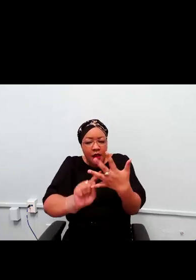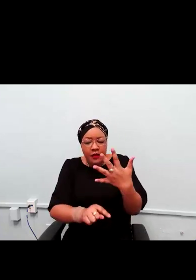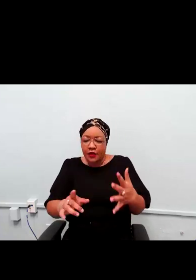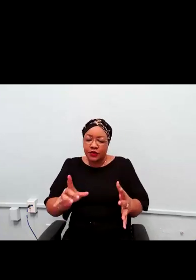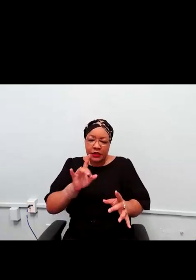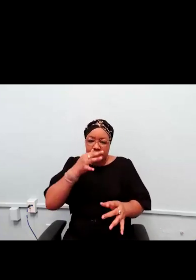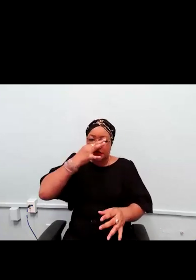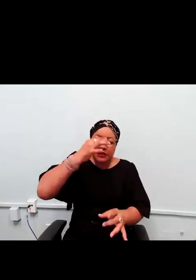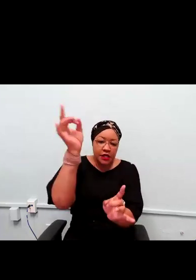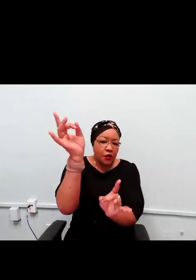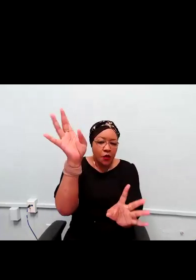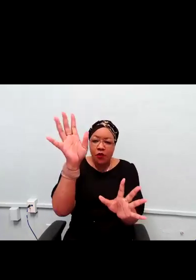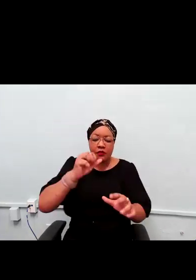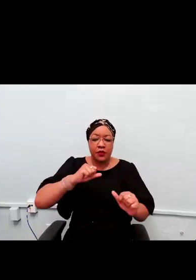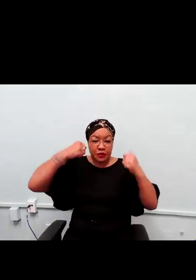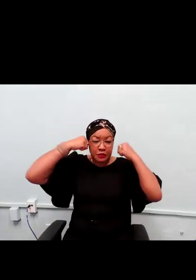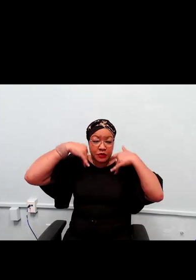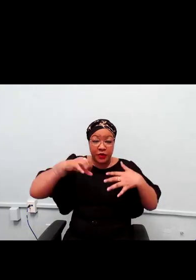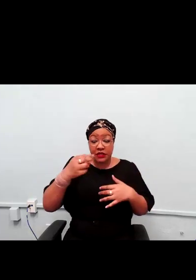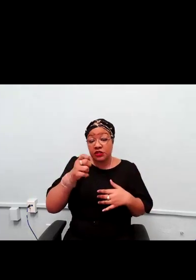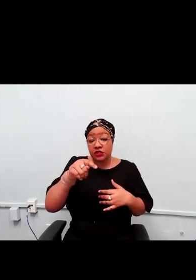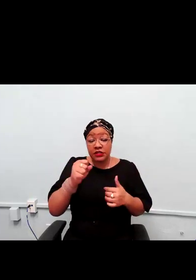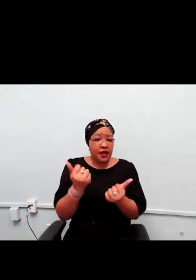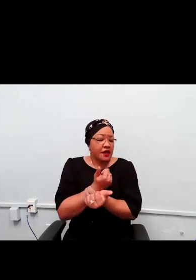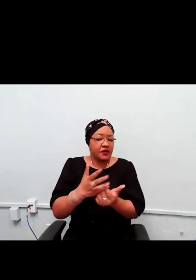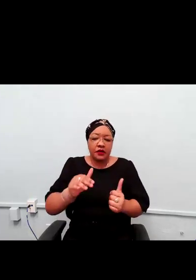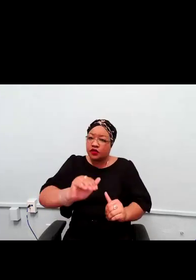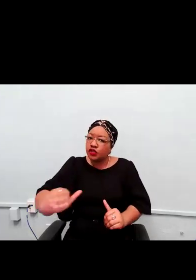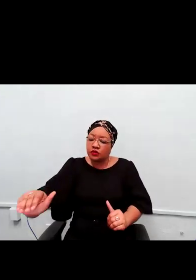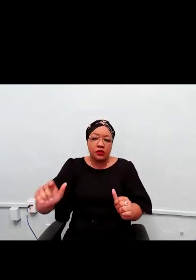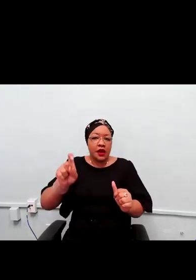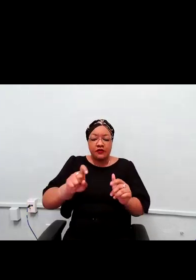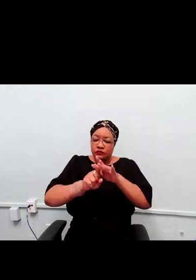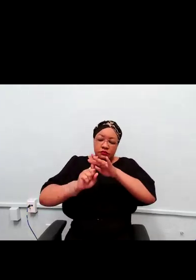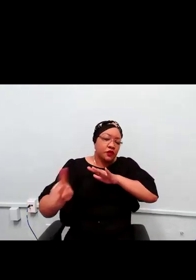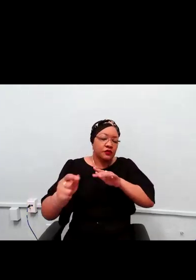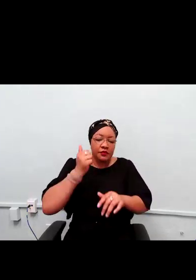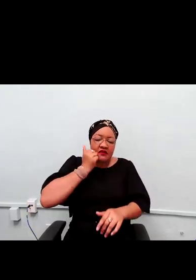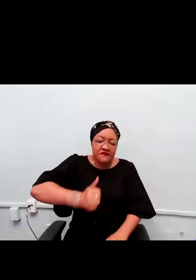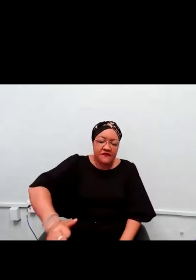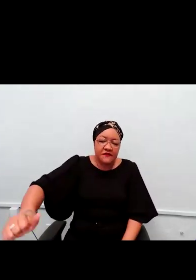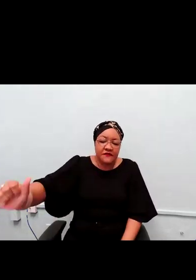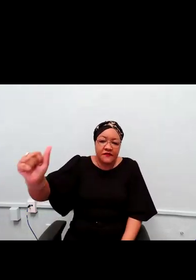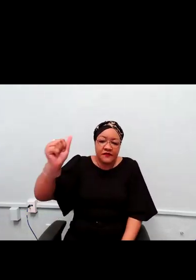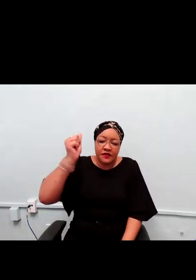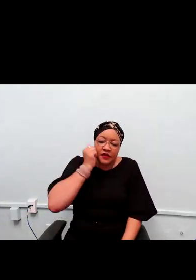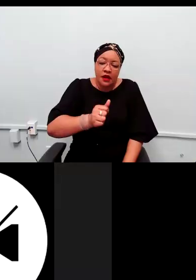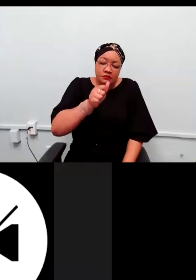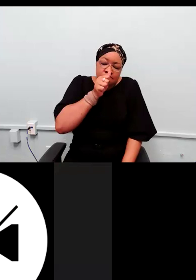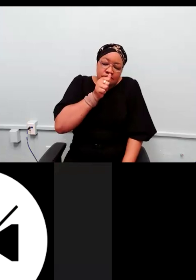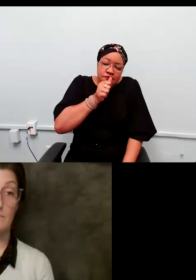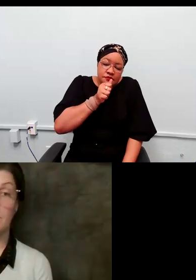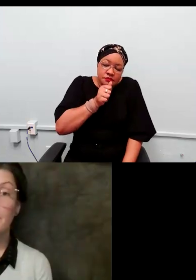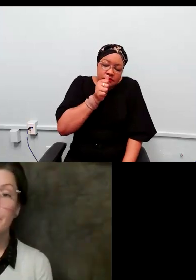sheets, all the things a child has to run from each and every gray and sticky day.